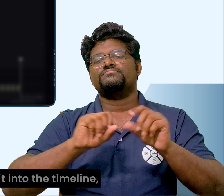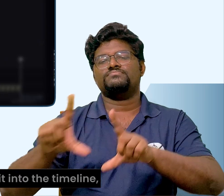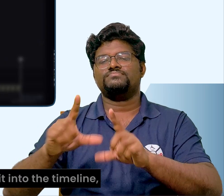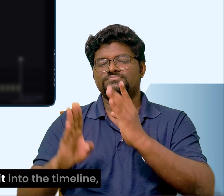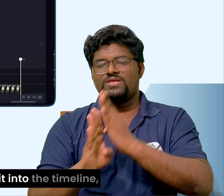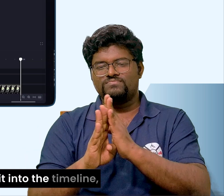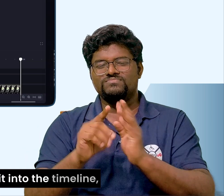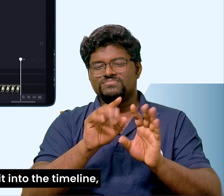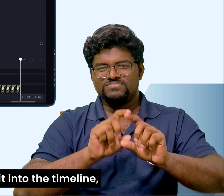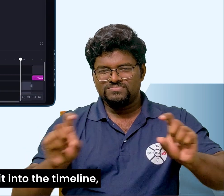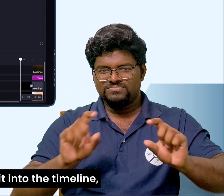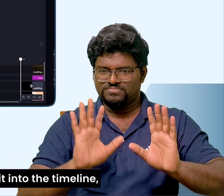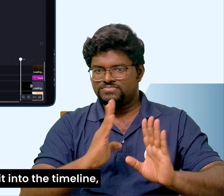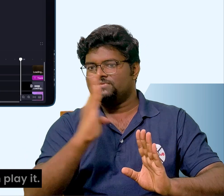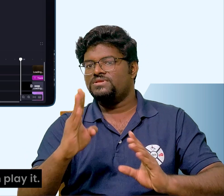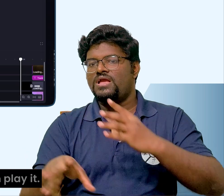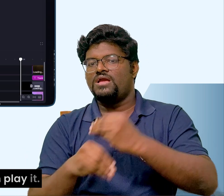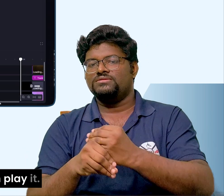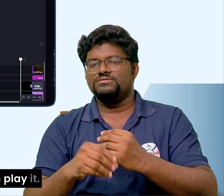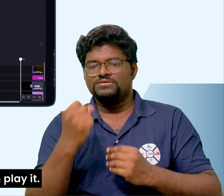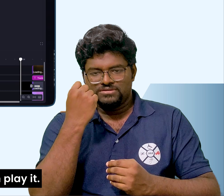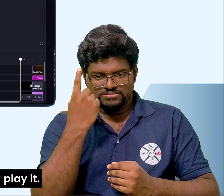Drag and drop it into the timeline. Then play it.